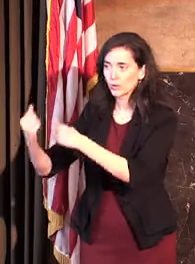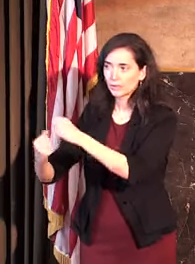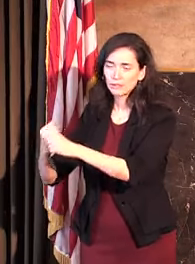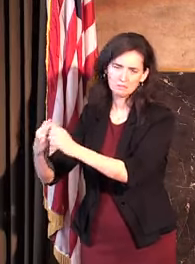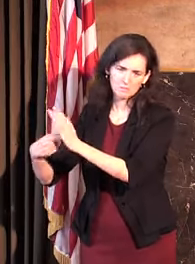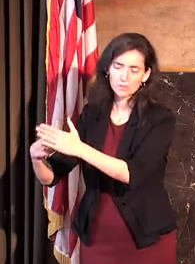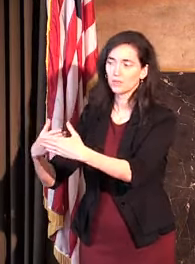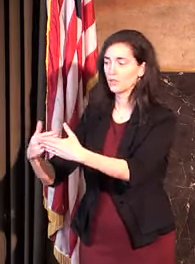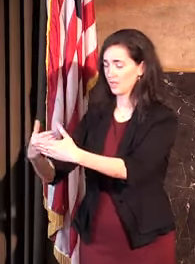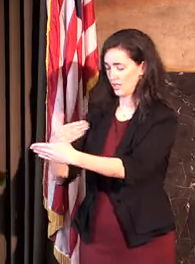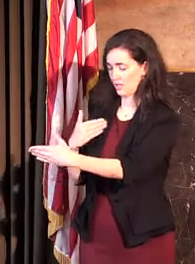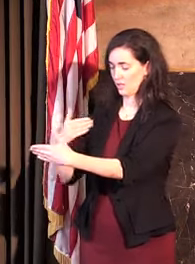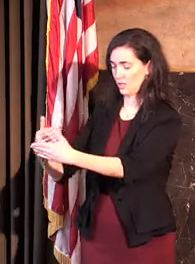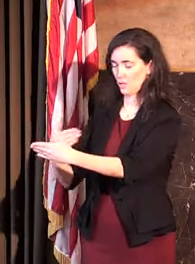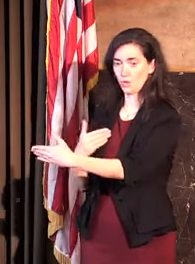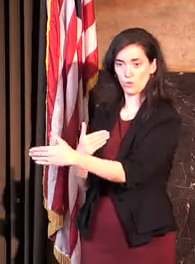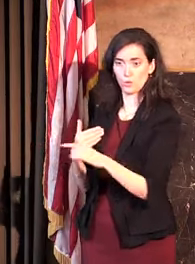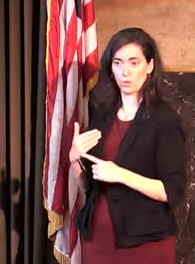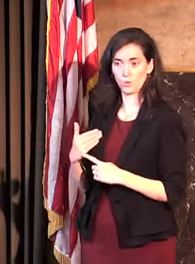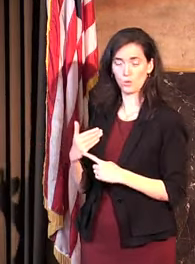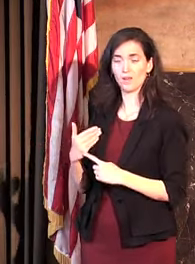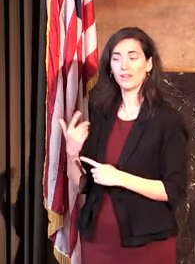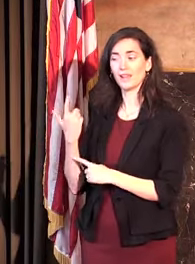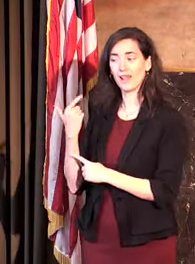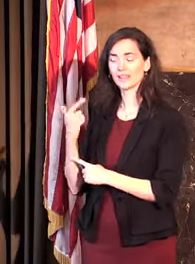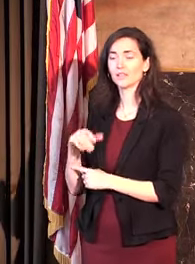example. There were